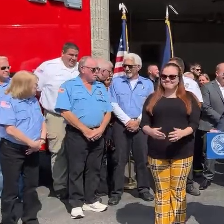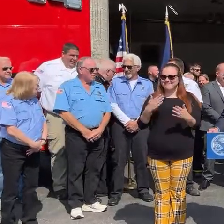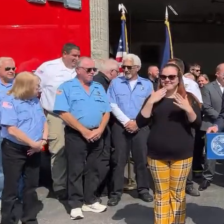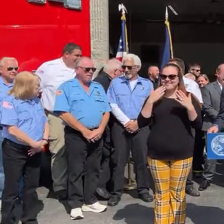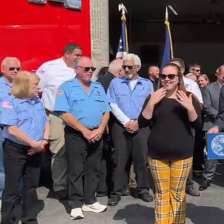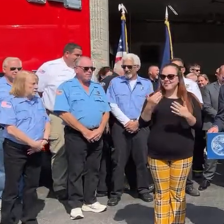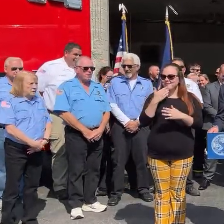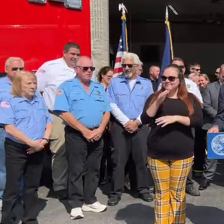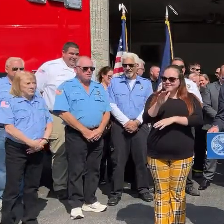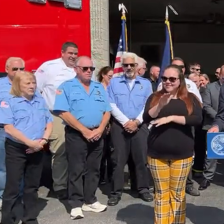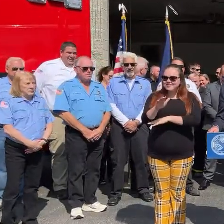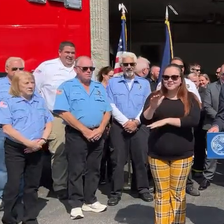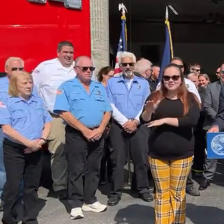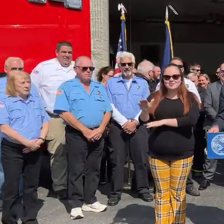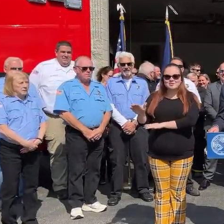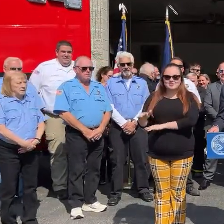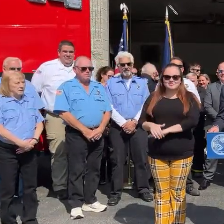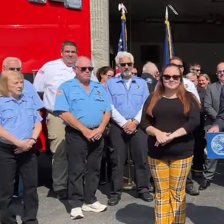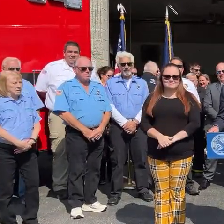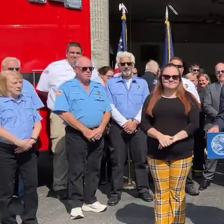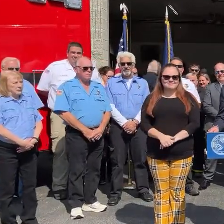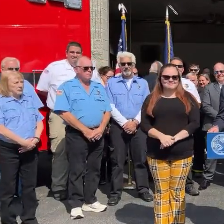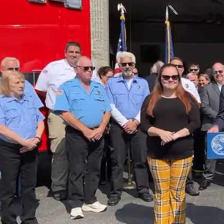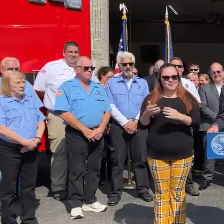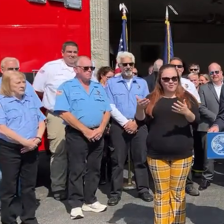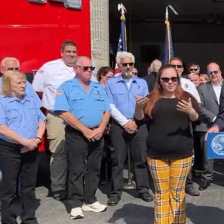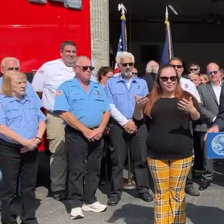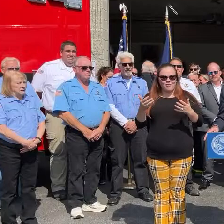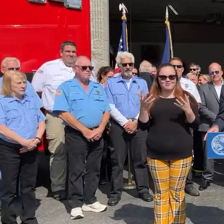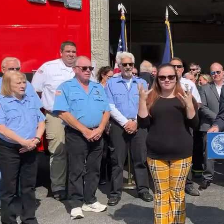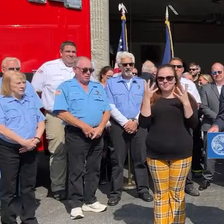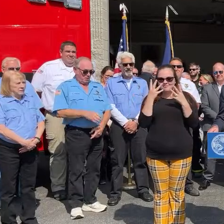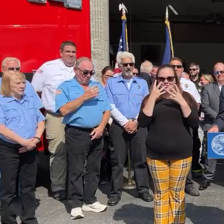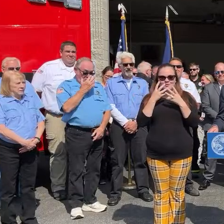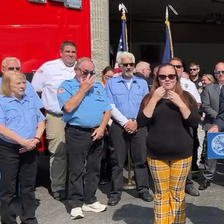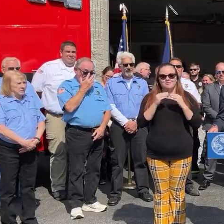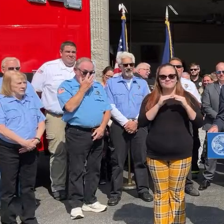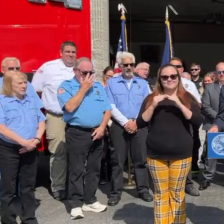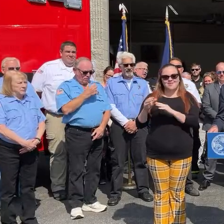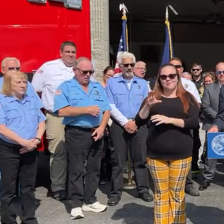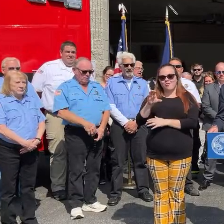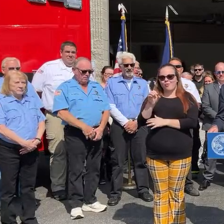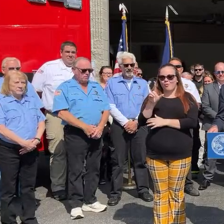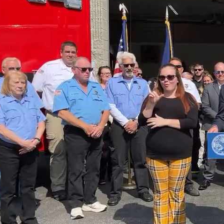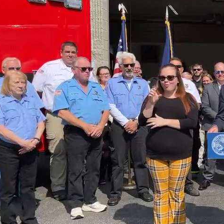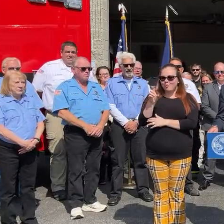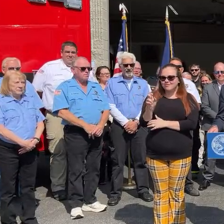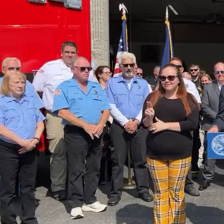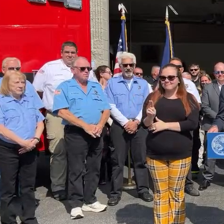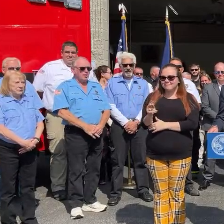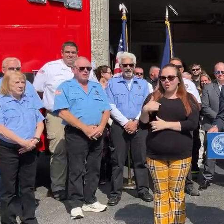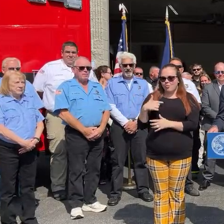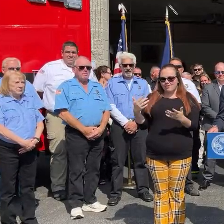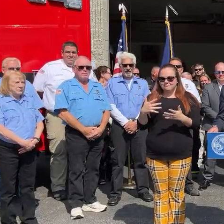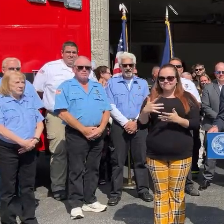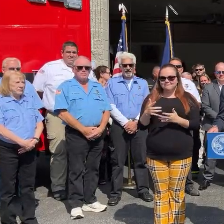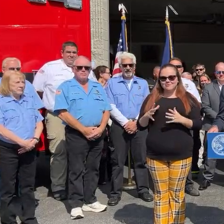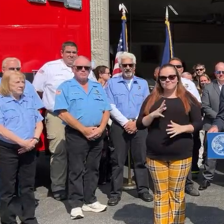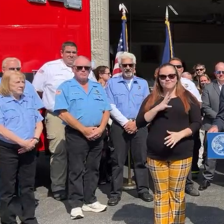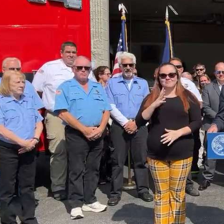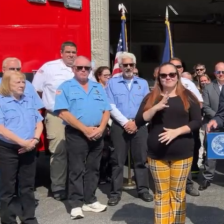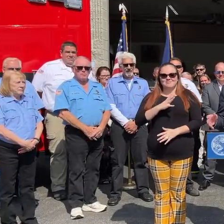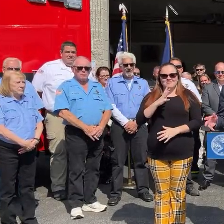Thank you. Good afternoon, and welcome to the beautiful town of Colden as we are here to